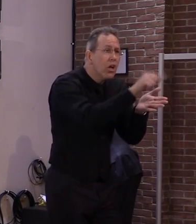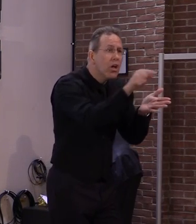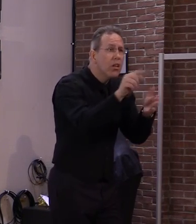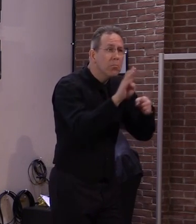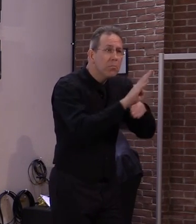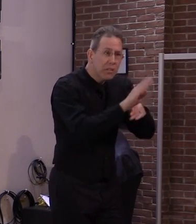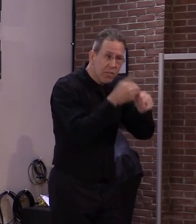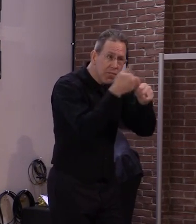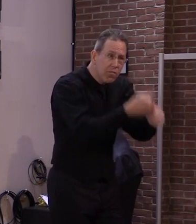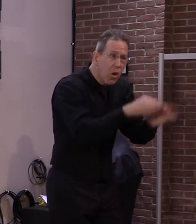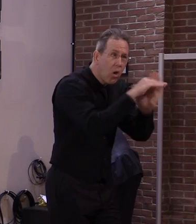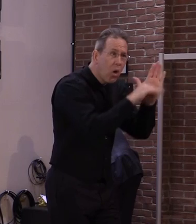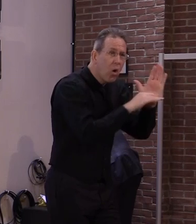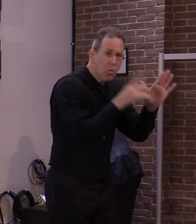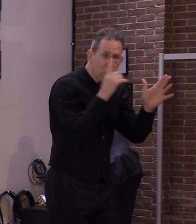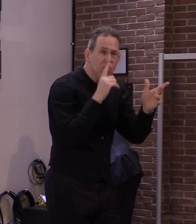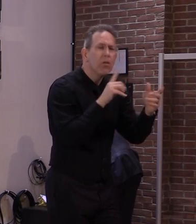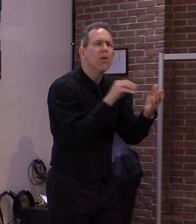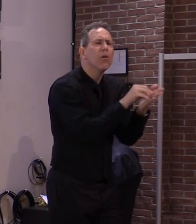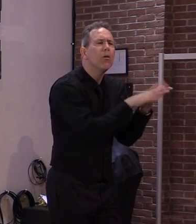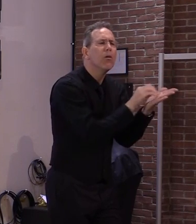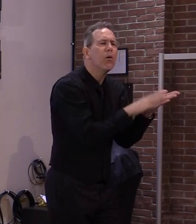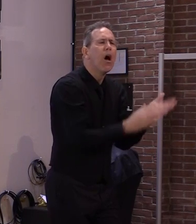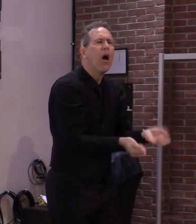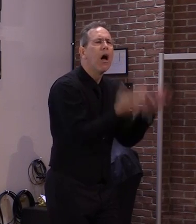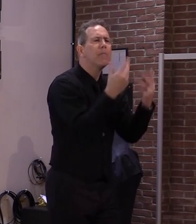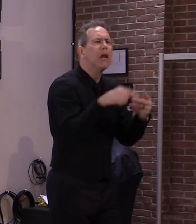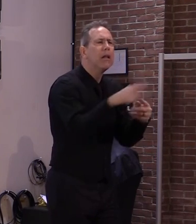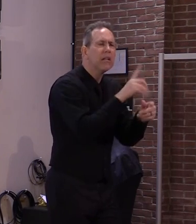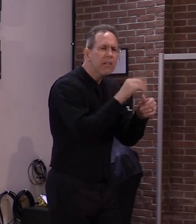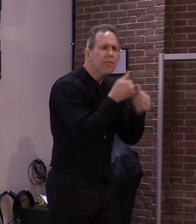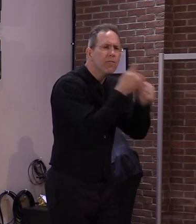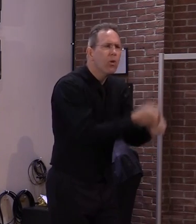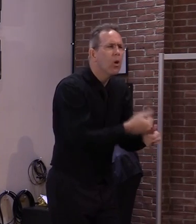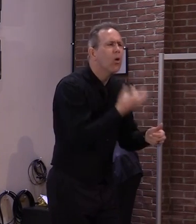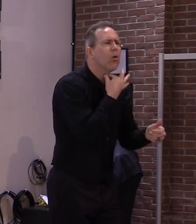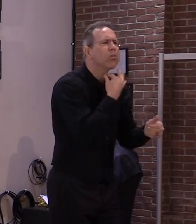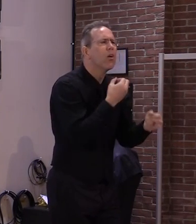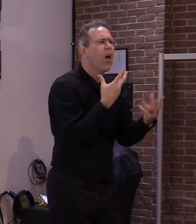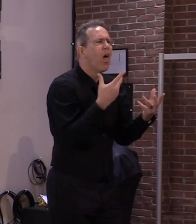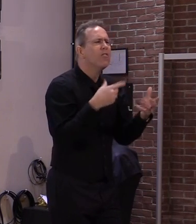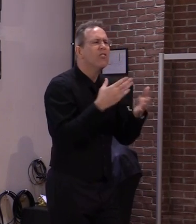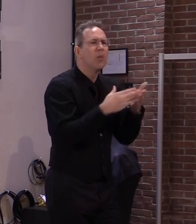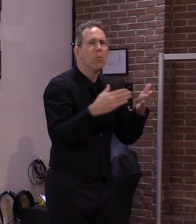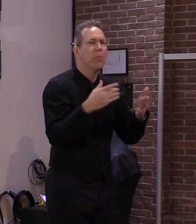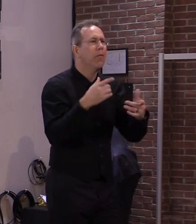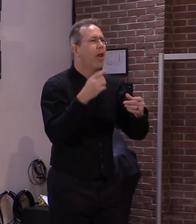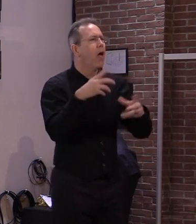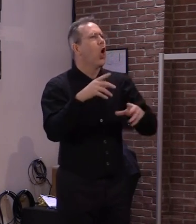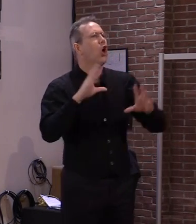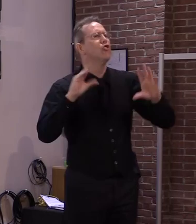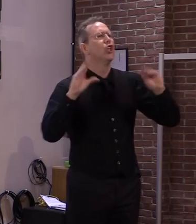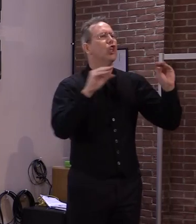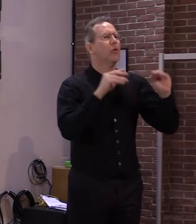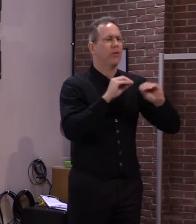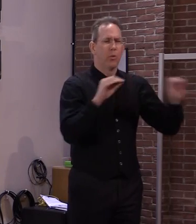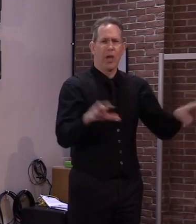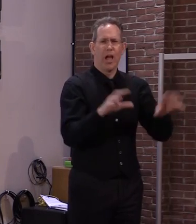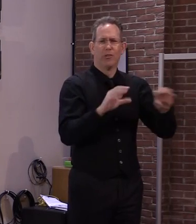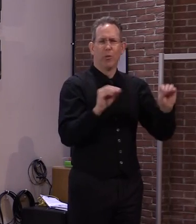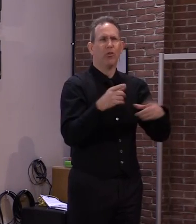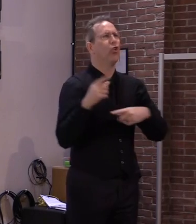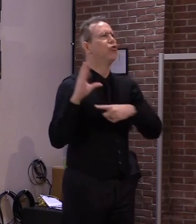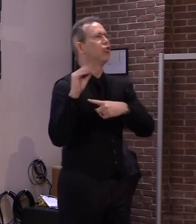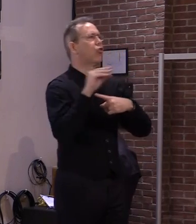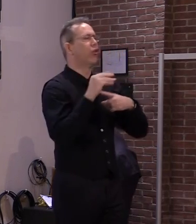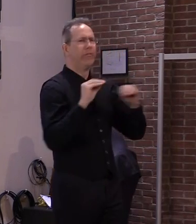directive has a lot of bite, but no bite. To get the bite, you need to have it enforced. It's the AG's office that has to do